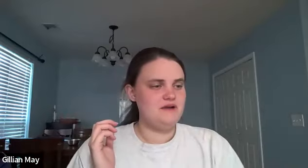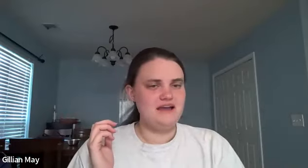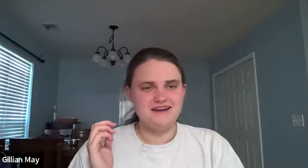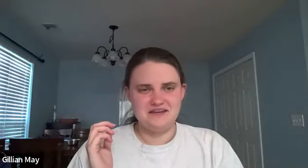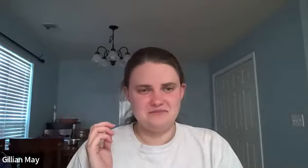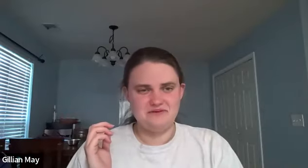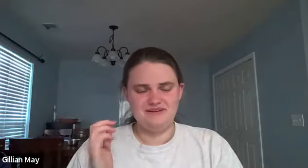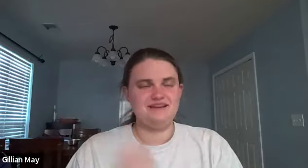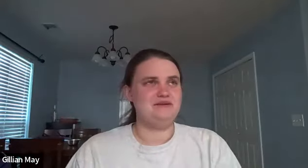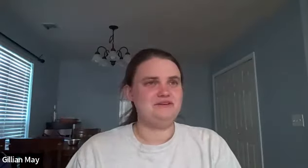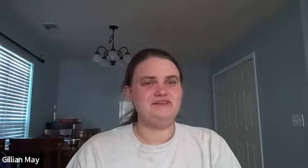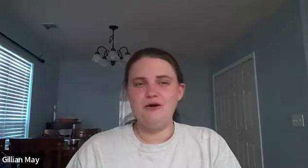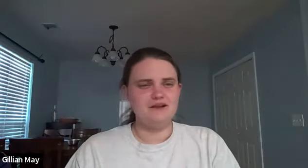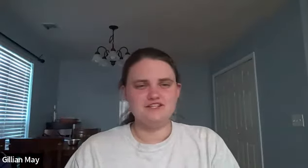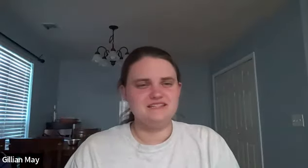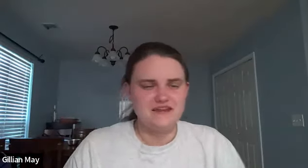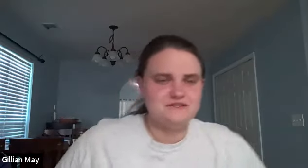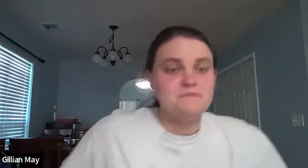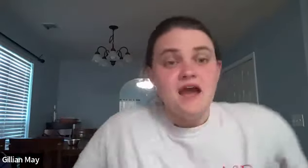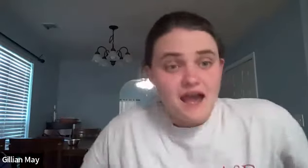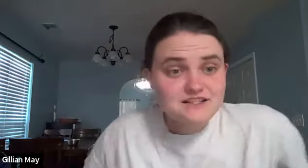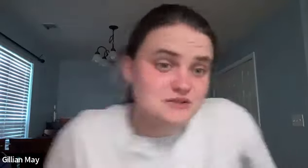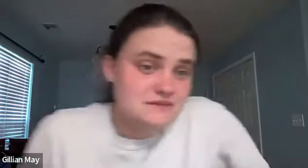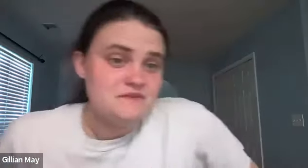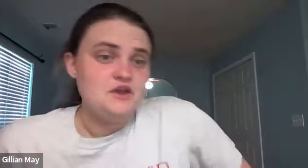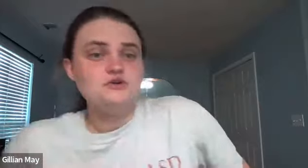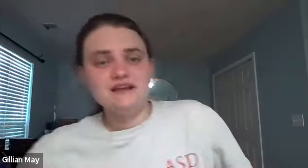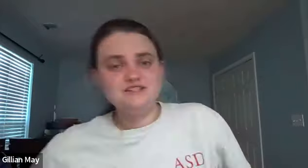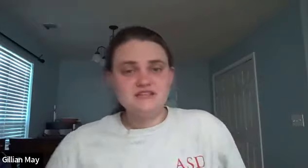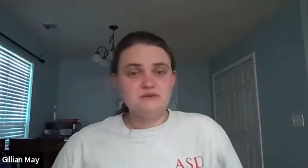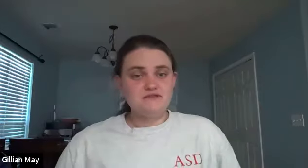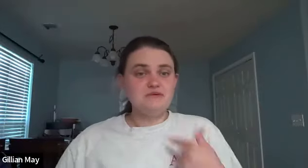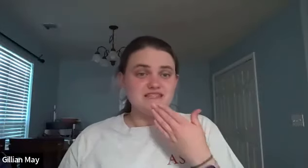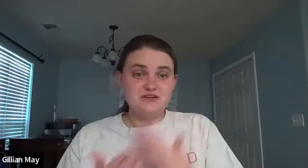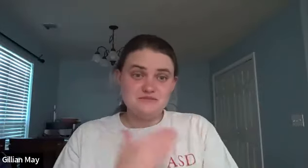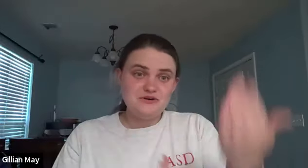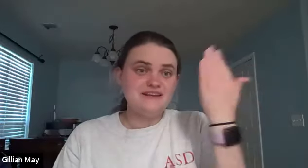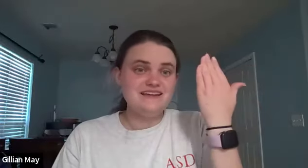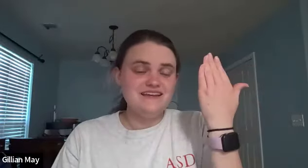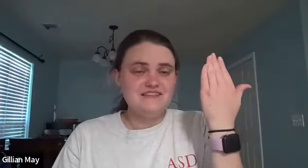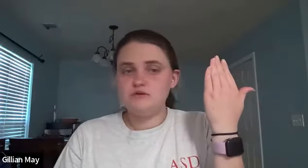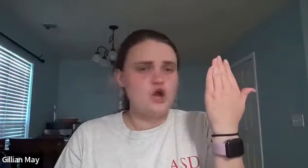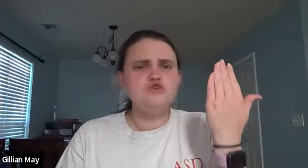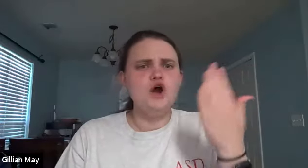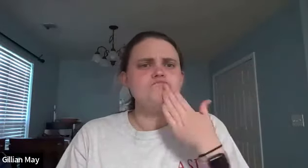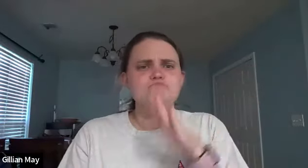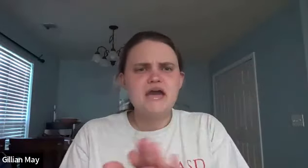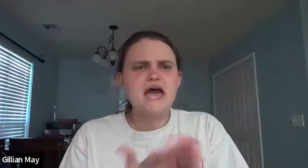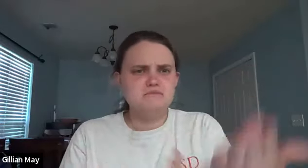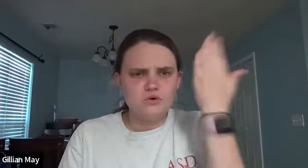I had a not camper. Oh my gosh, I say that every time. I had a student who liked to say, whenever I would say good morning, they would go, no, bad